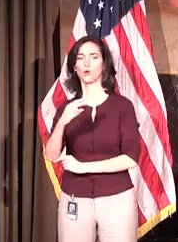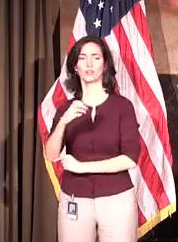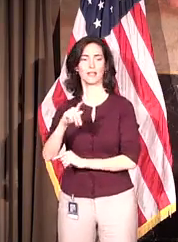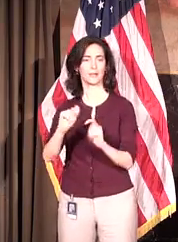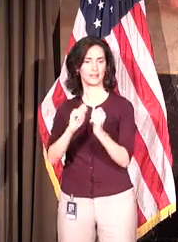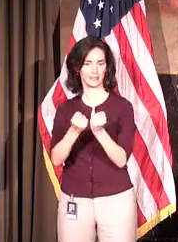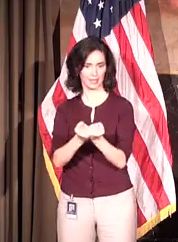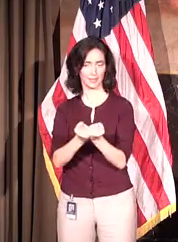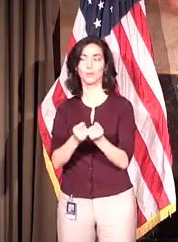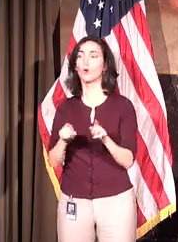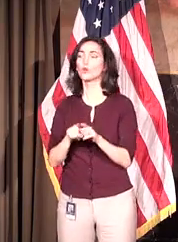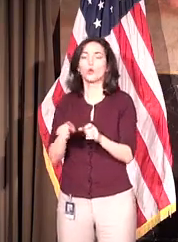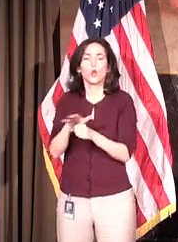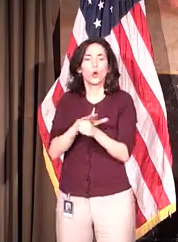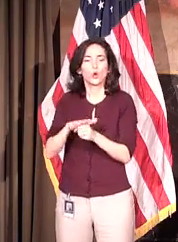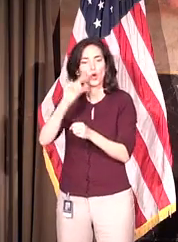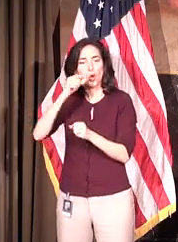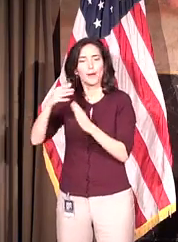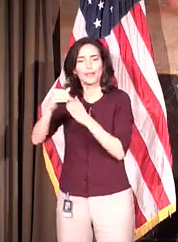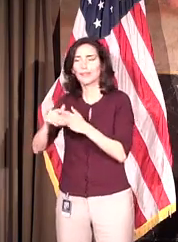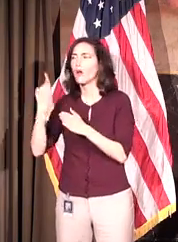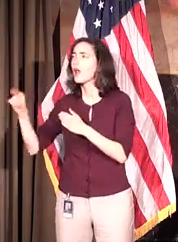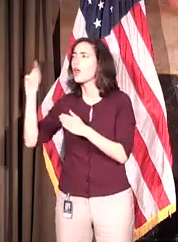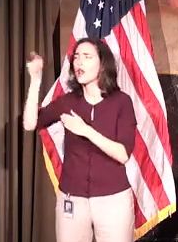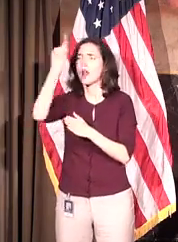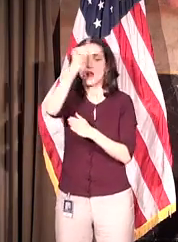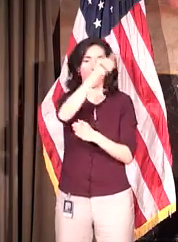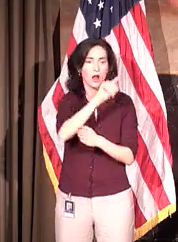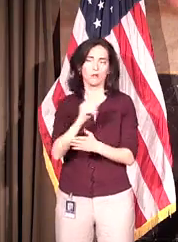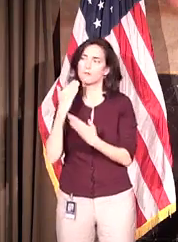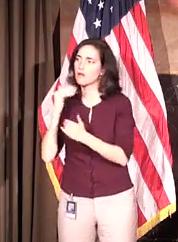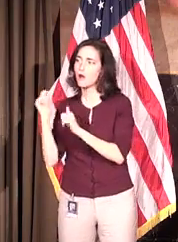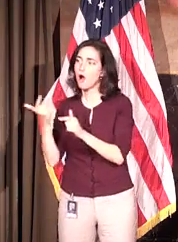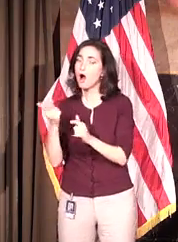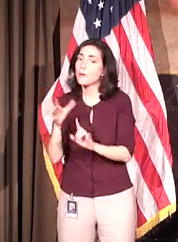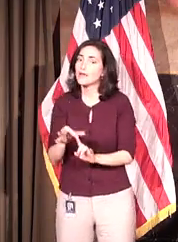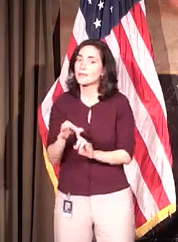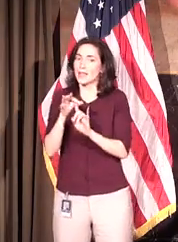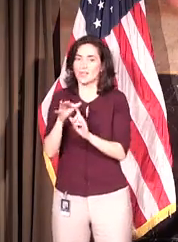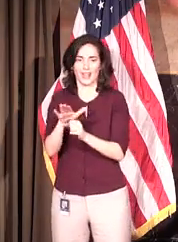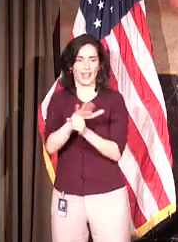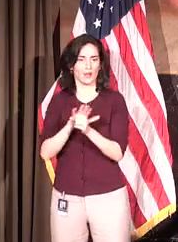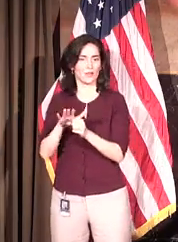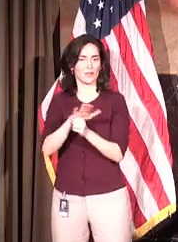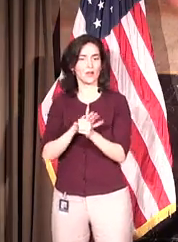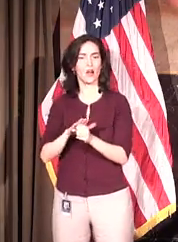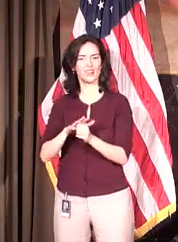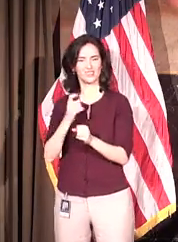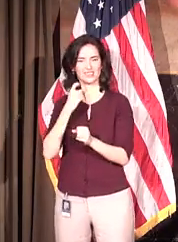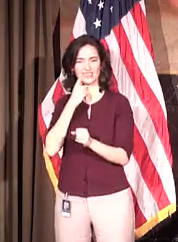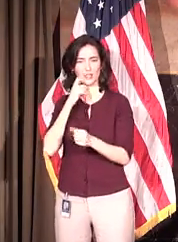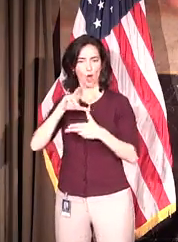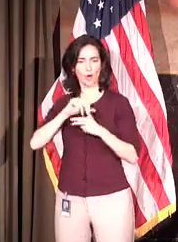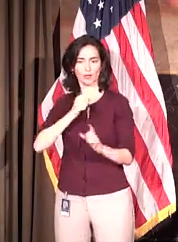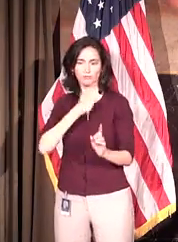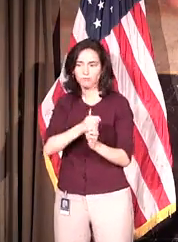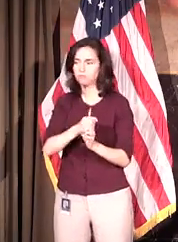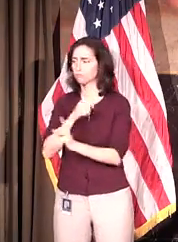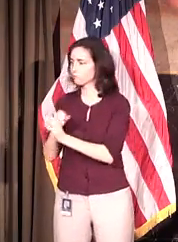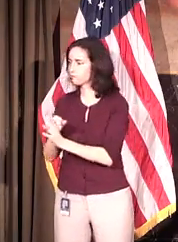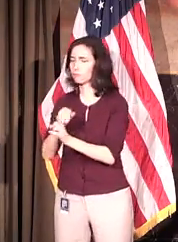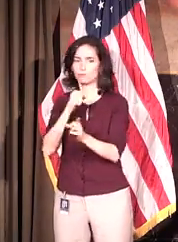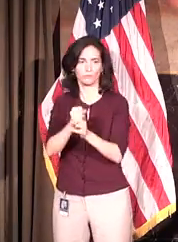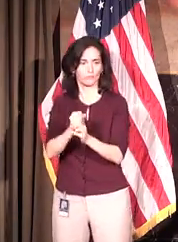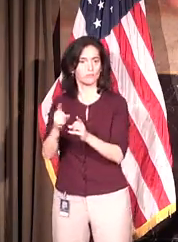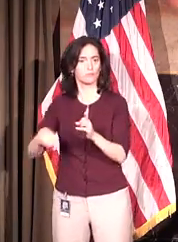leaders across the state of Louisiana, but principally those involved from areas that were hit by the hurricanes. And